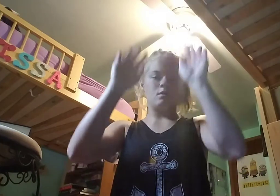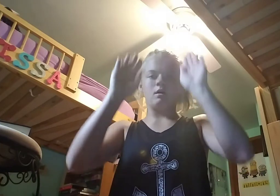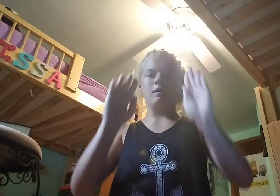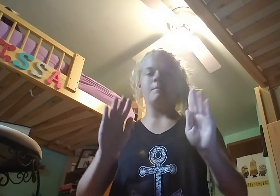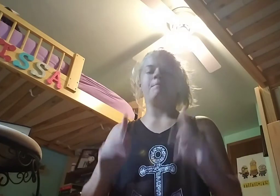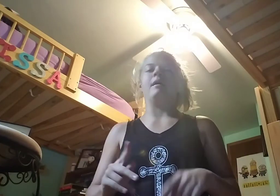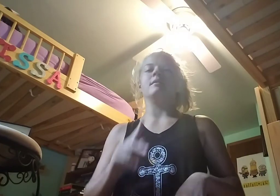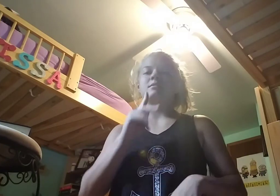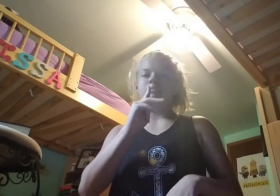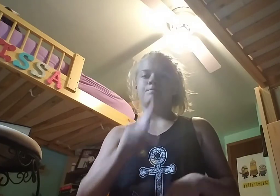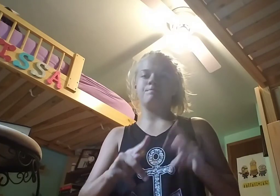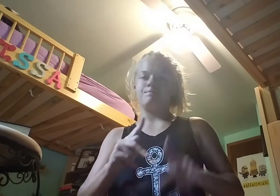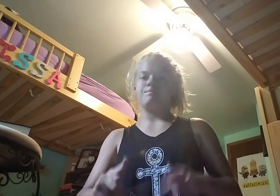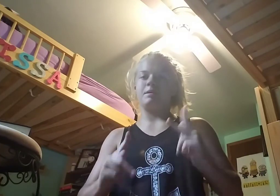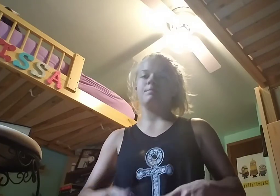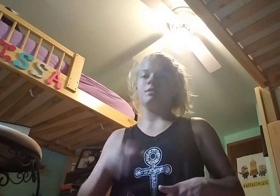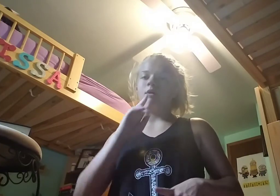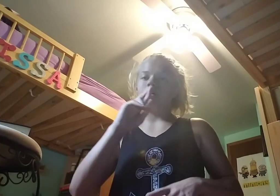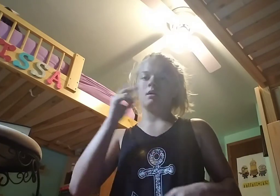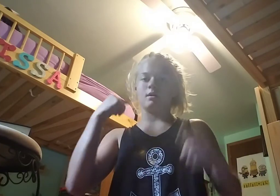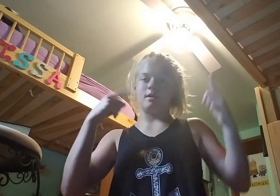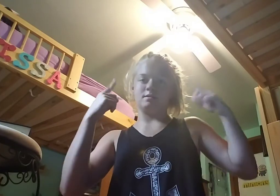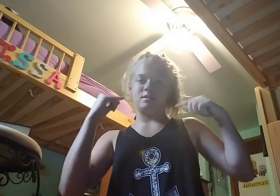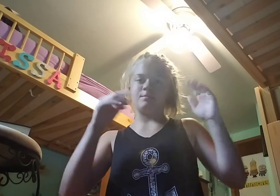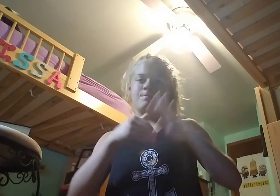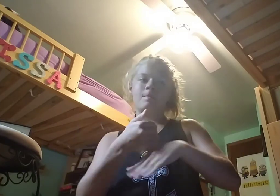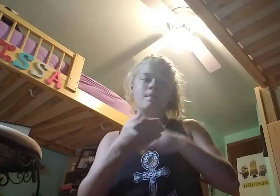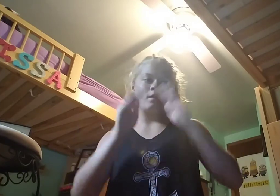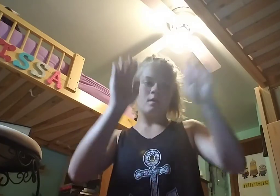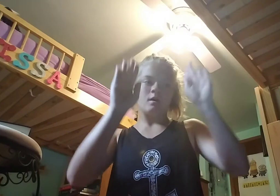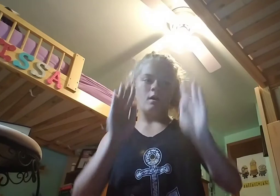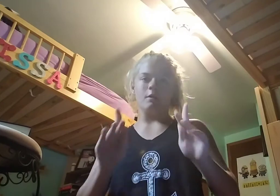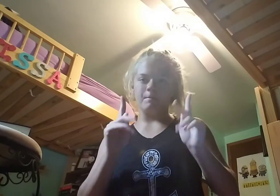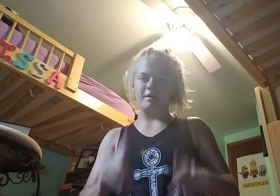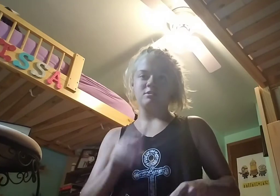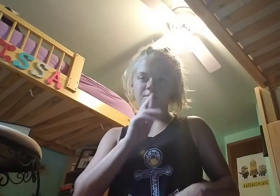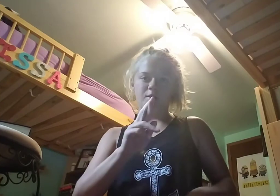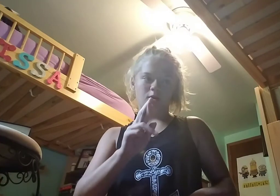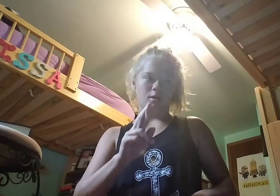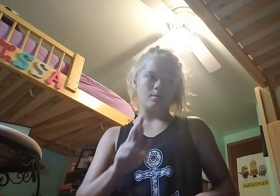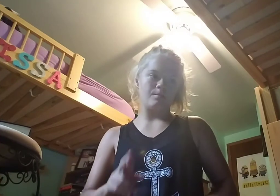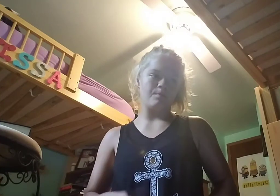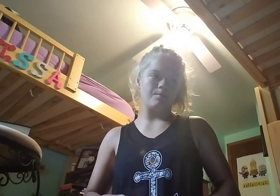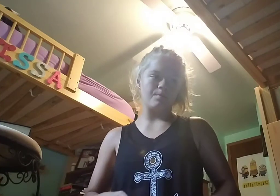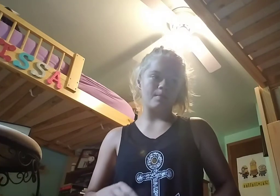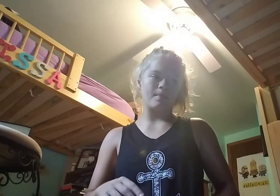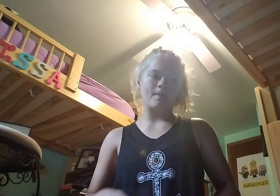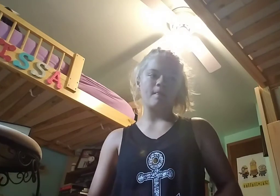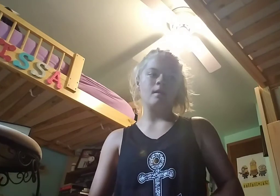All the best people are crazy. All the best people are.